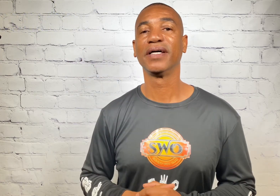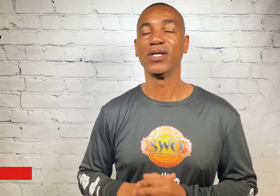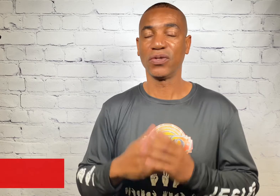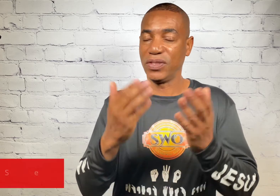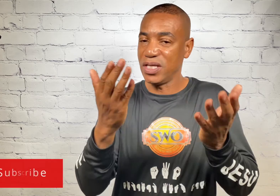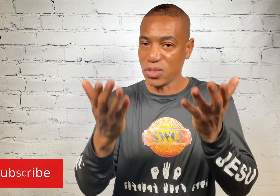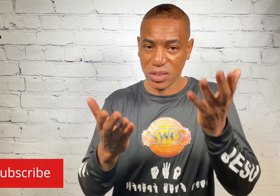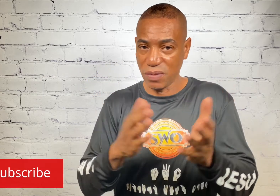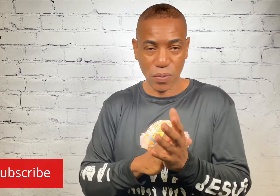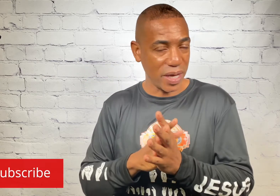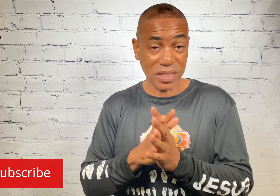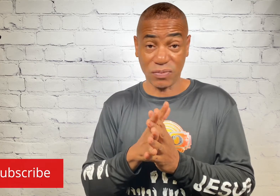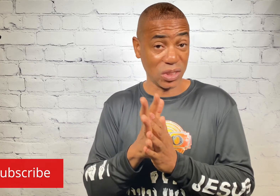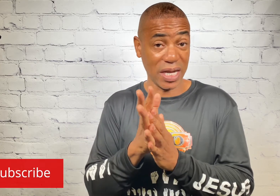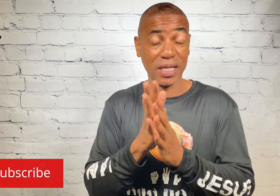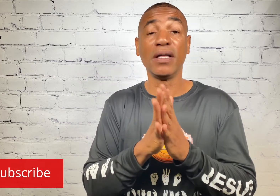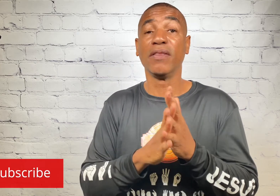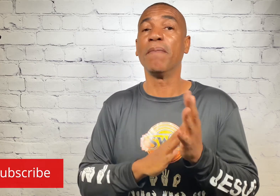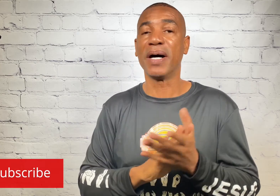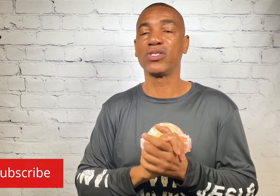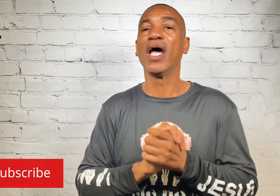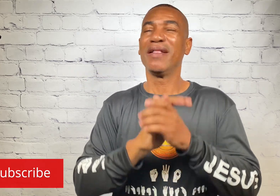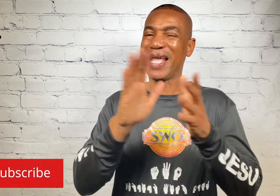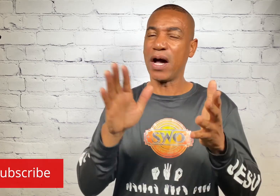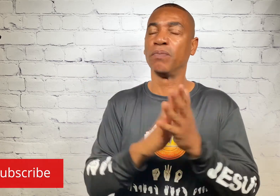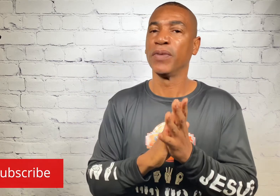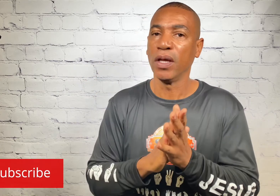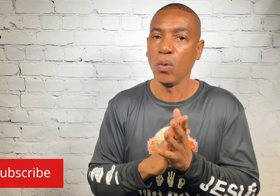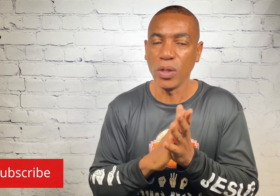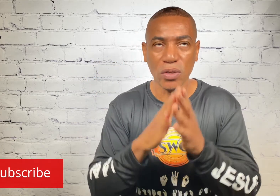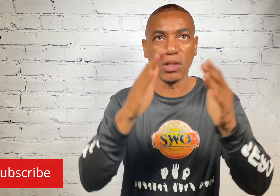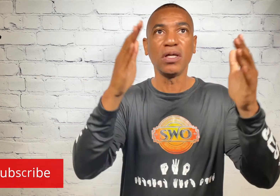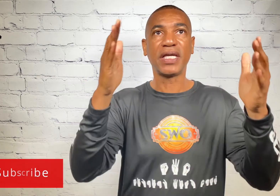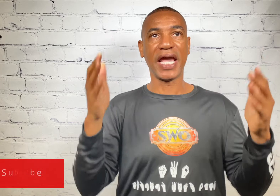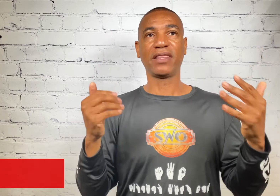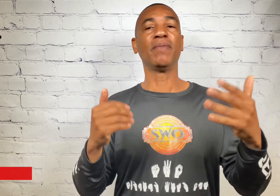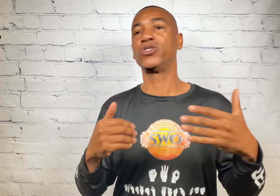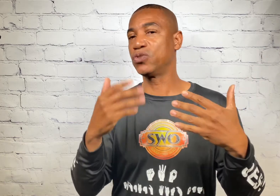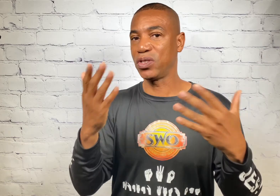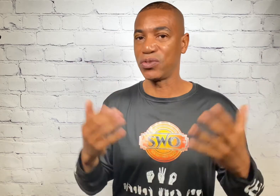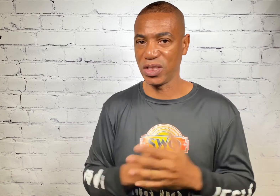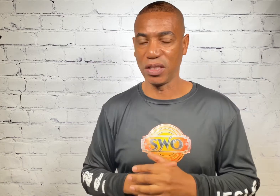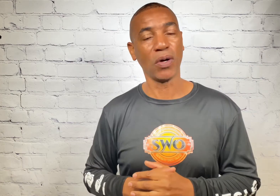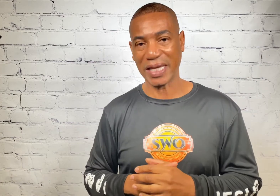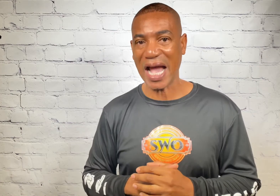So these are the simple ways of just signing the months. Now, when you're looking at the months, usually you'll see them on a